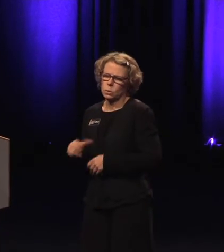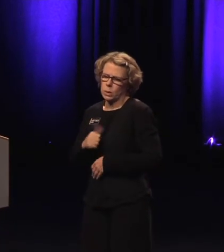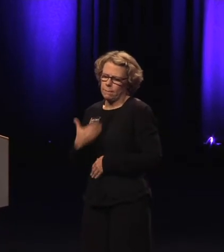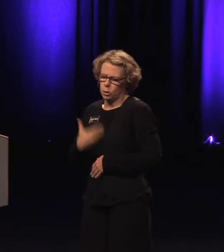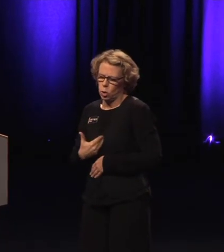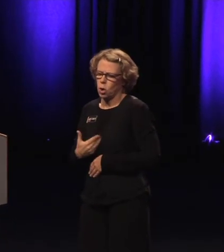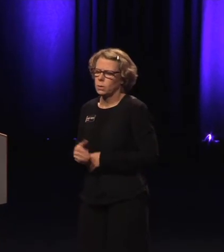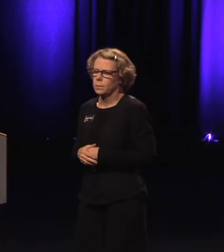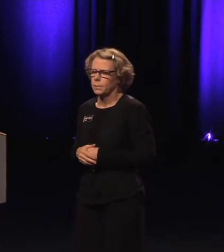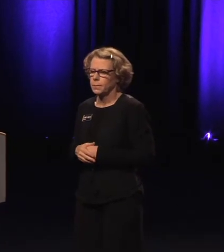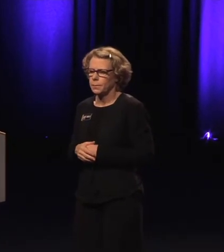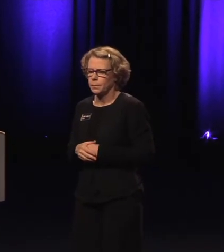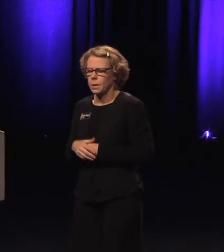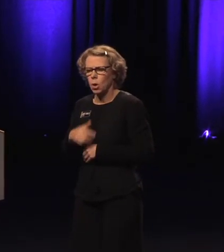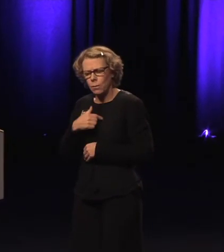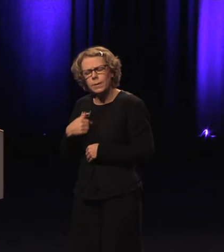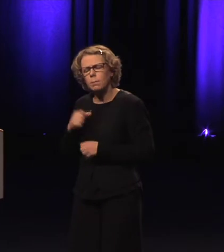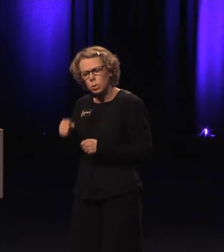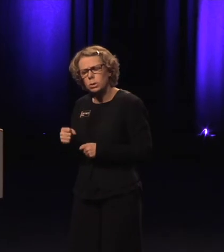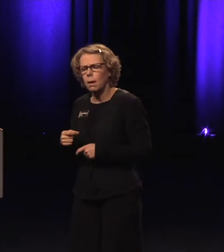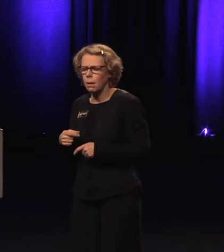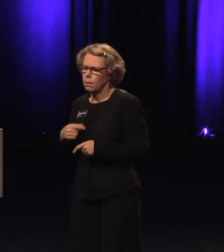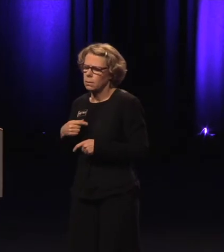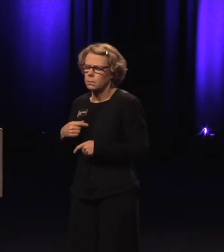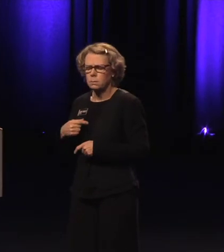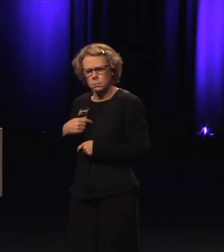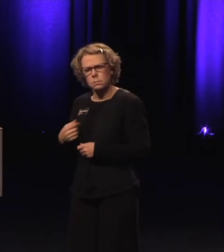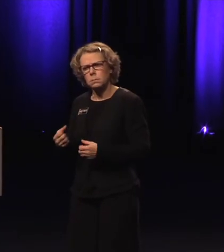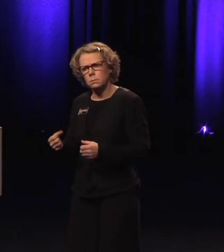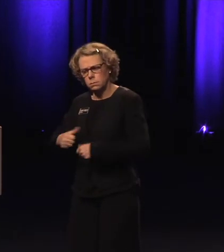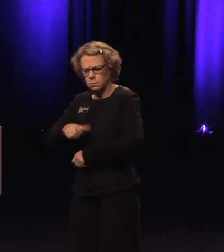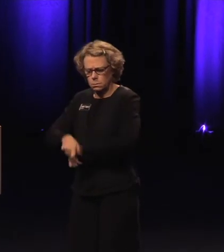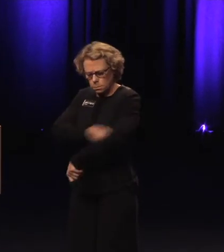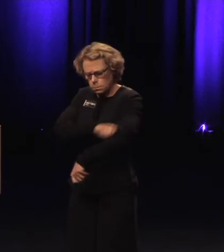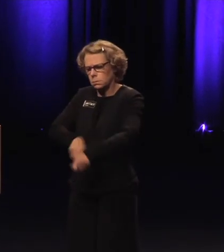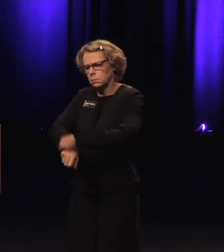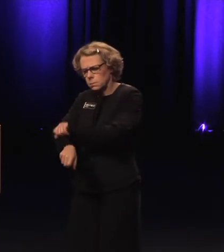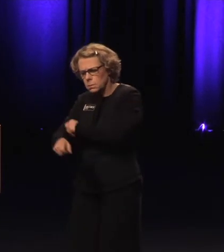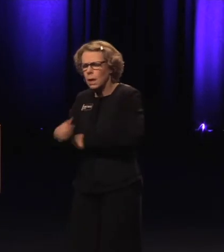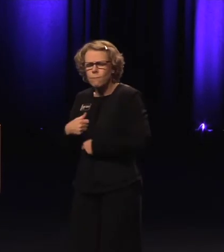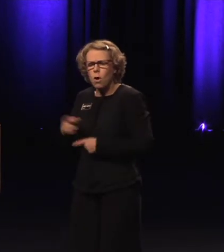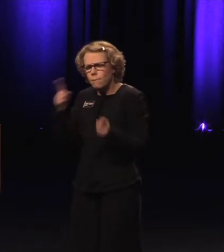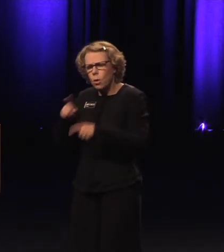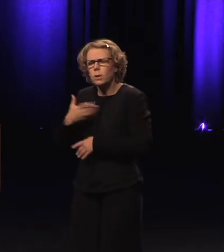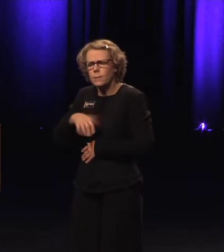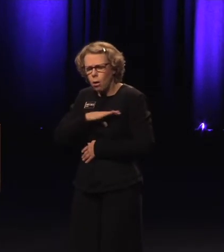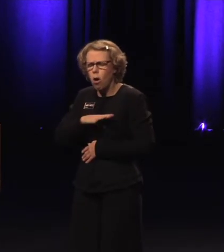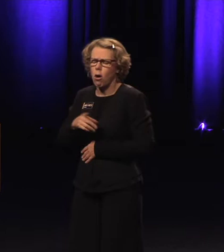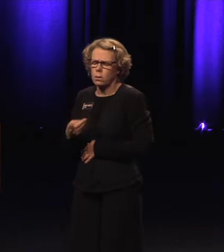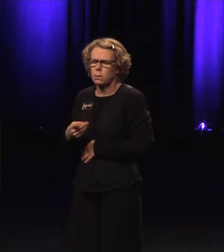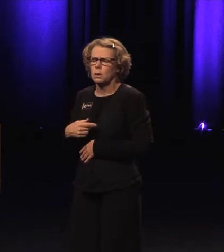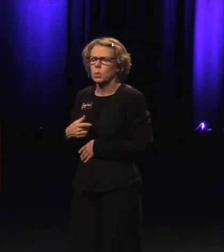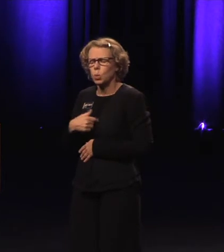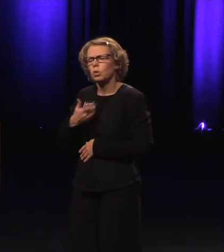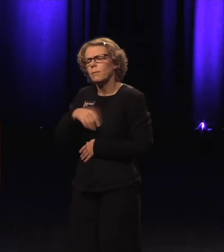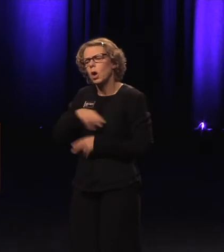We have to heed the voices on the streets. What are they calling for? They have called for international